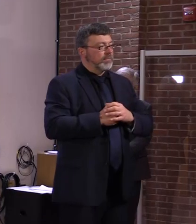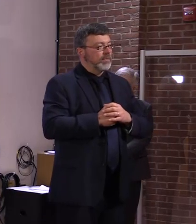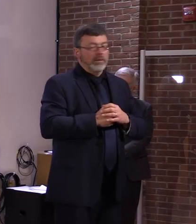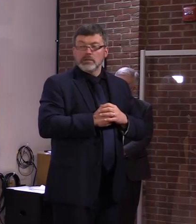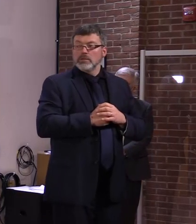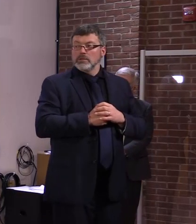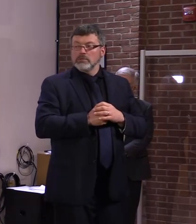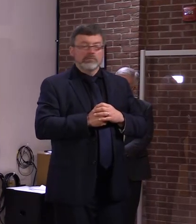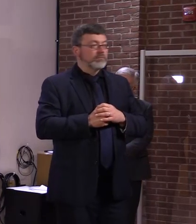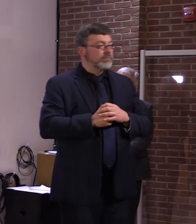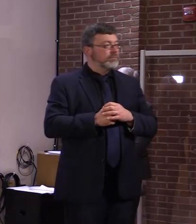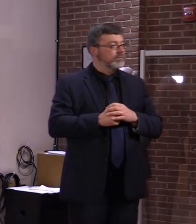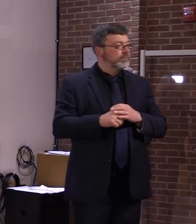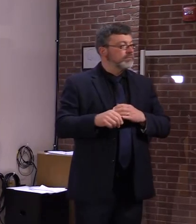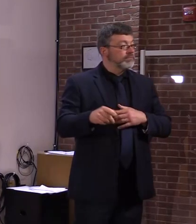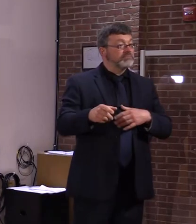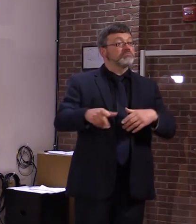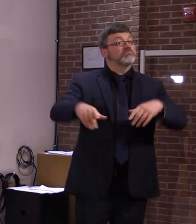Okay, thank you.